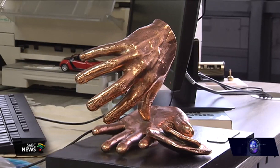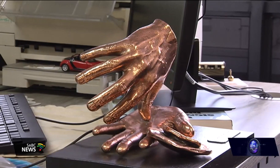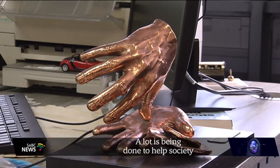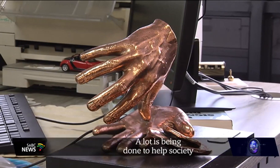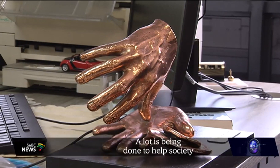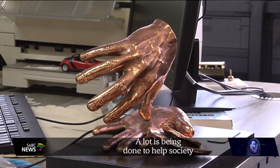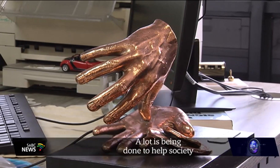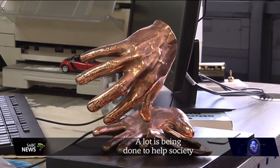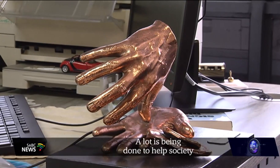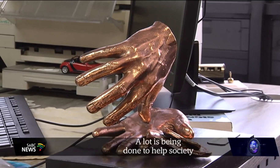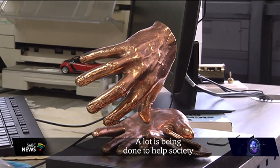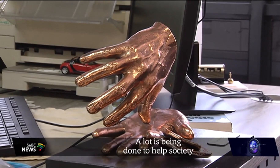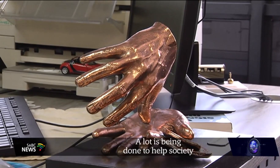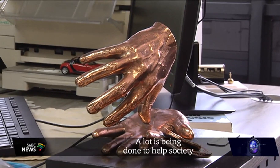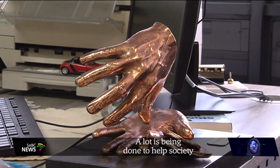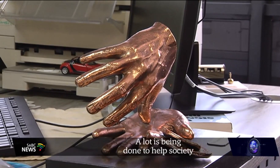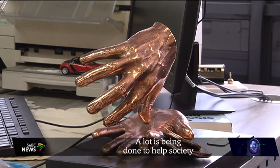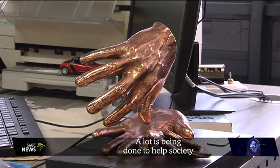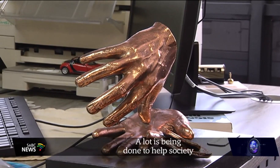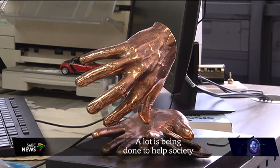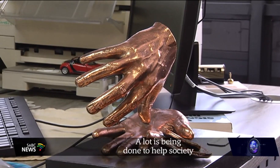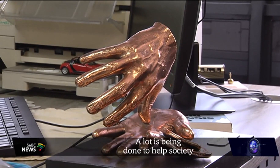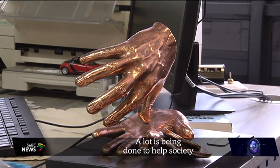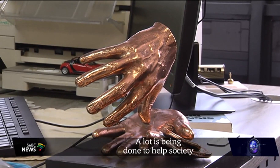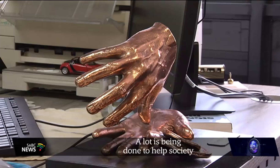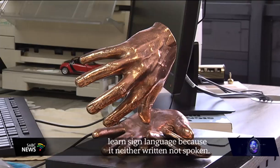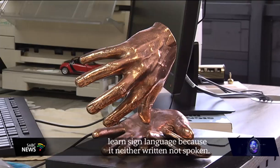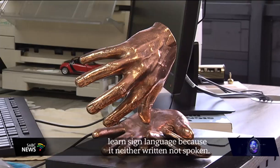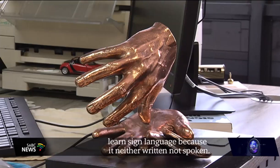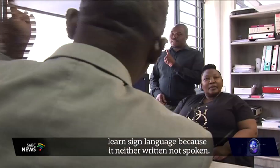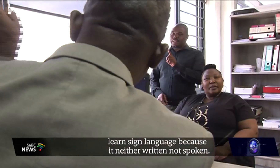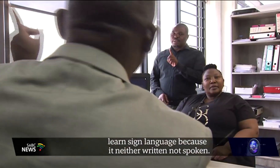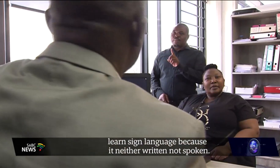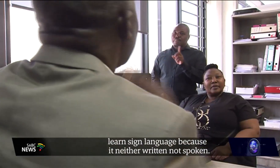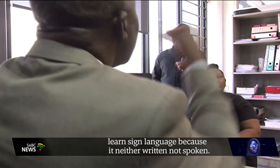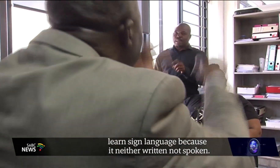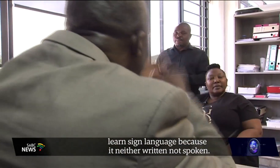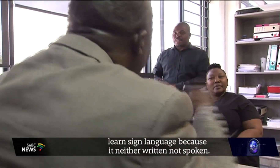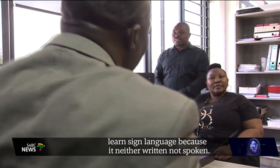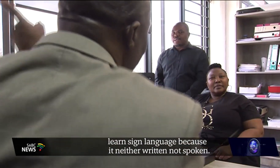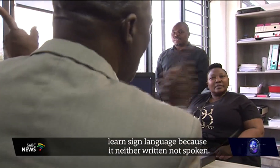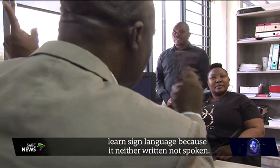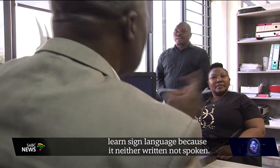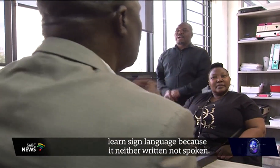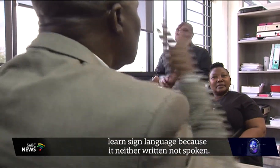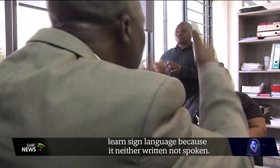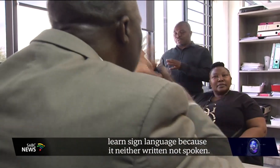Ho lekwa ka matla ho thusa setjhaba ho ithuta puo ena ya matsoho hobane ha se puo e ngolwang mme ha e bue ka